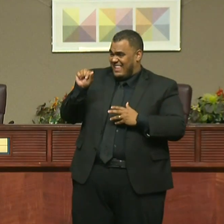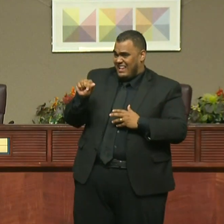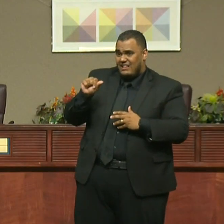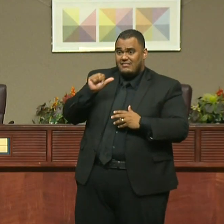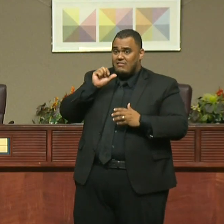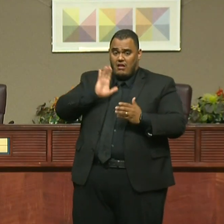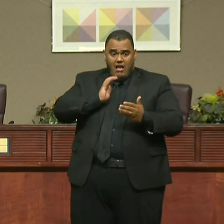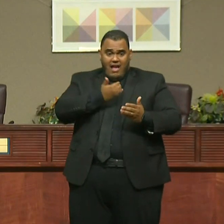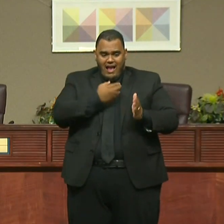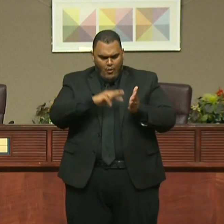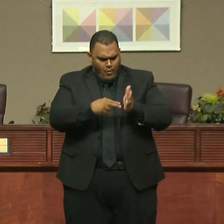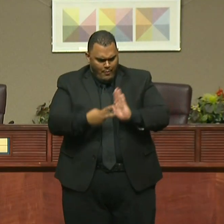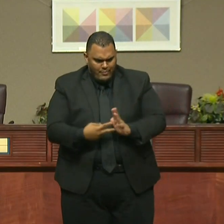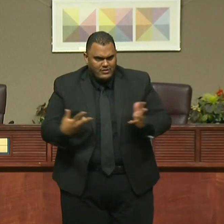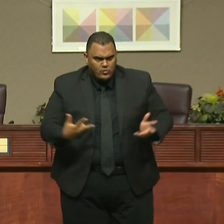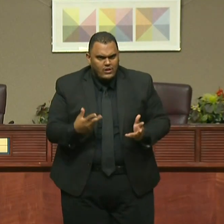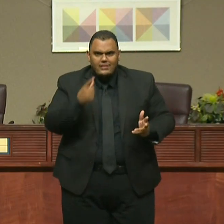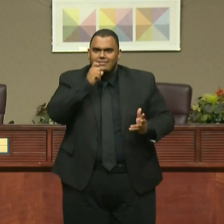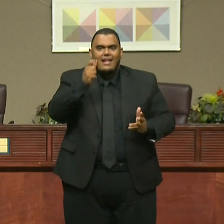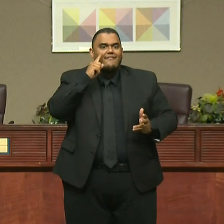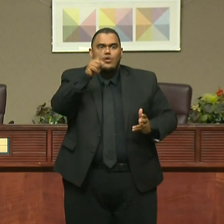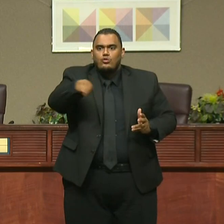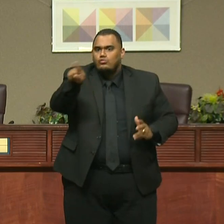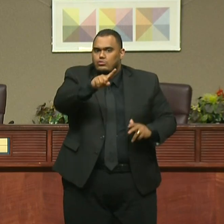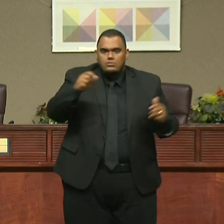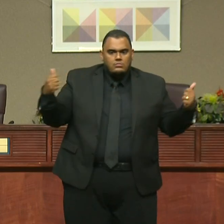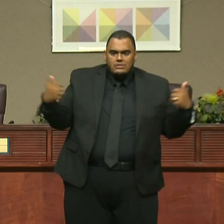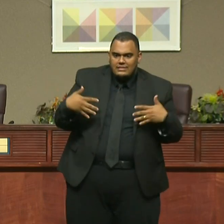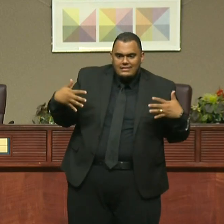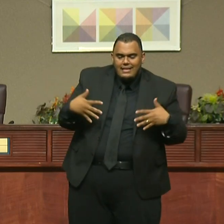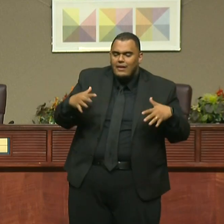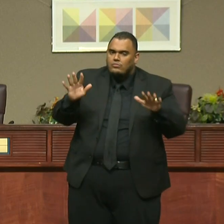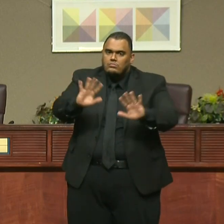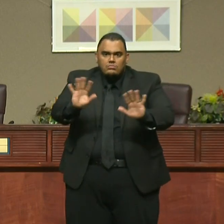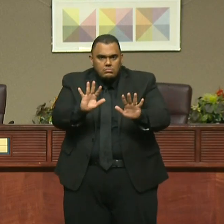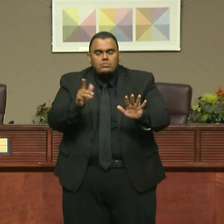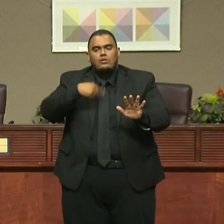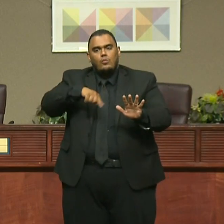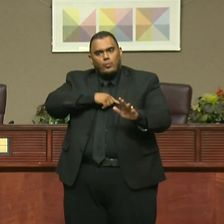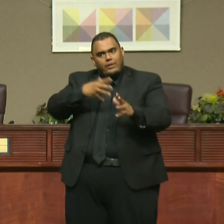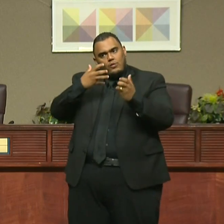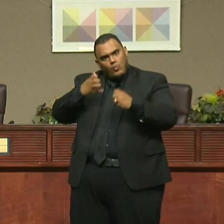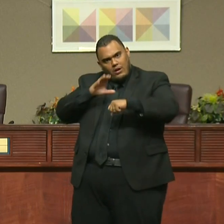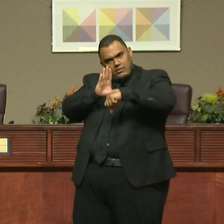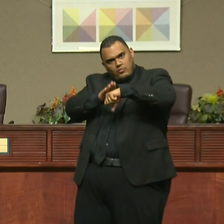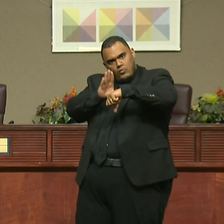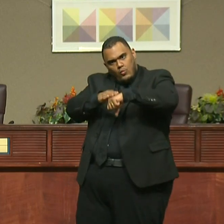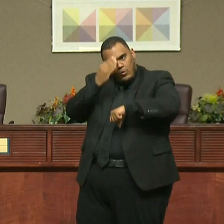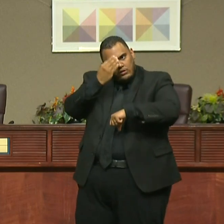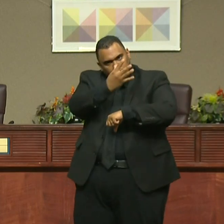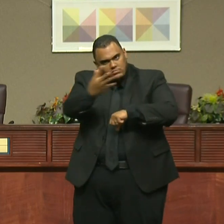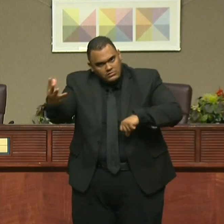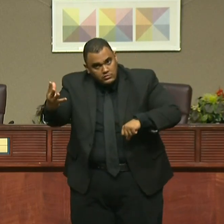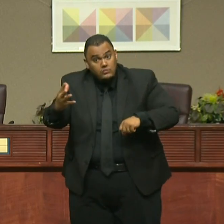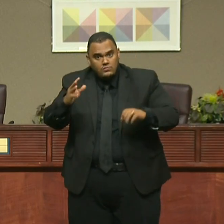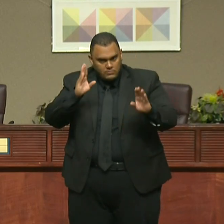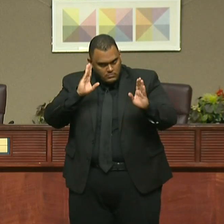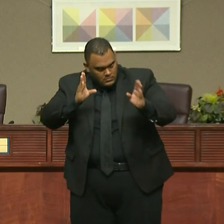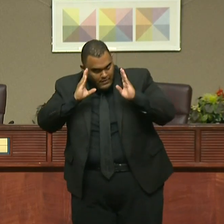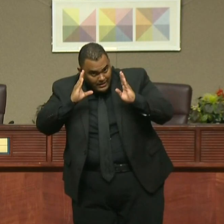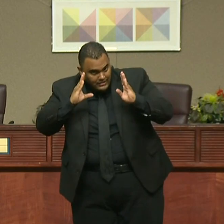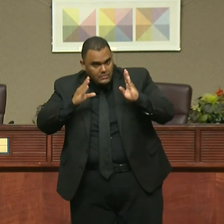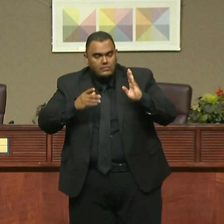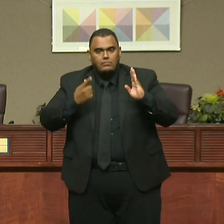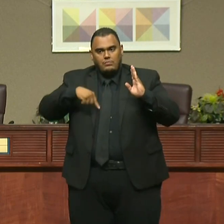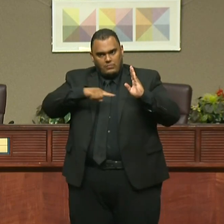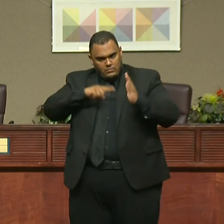was to be observant, that it has been an increase in the number of cases, that increase is now significant, so there